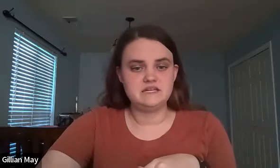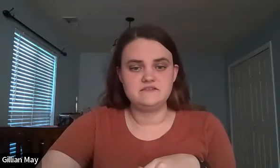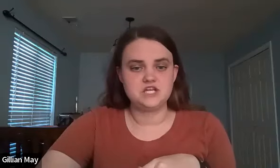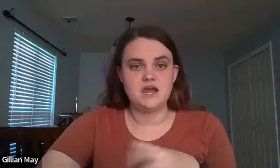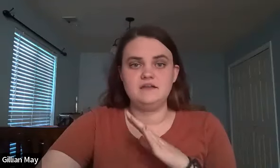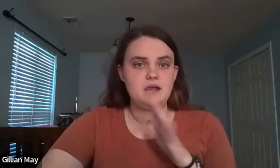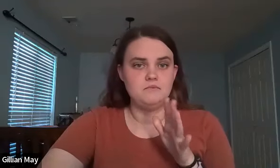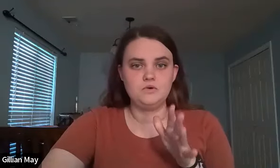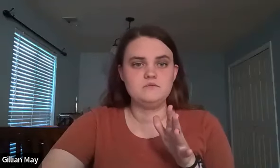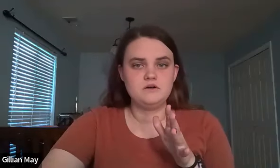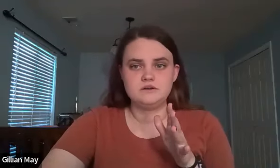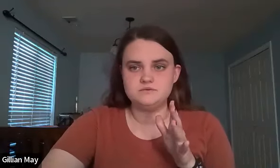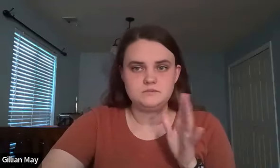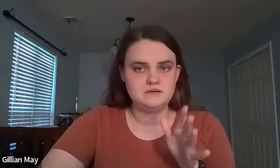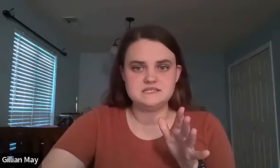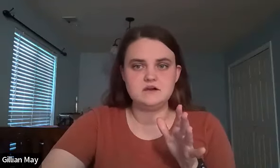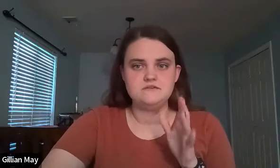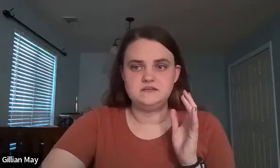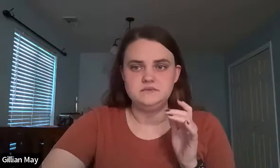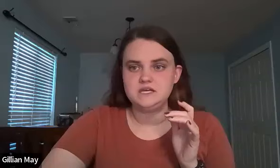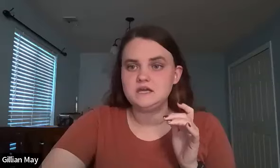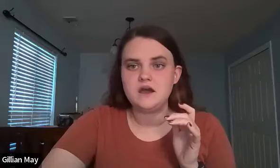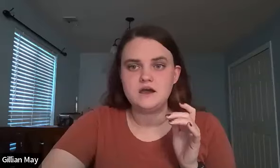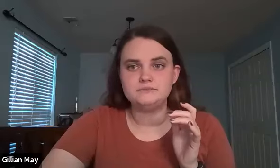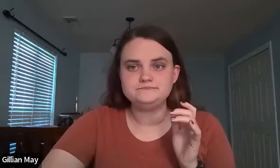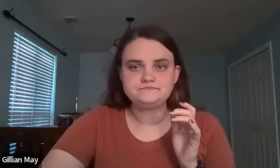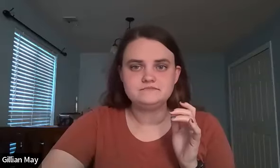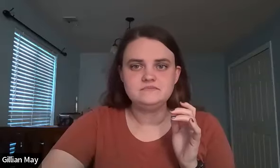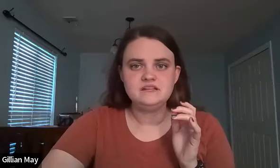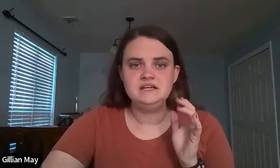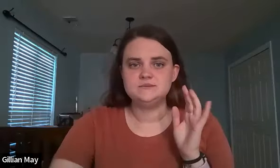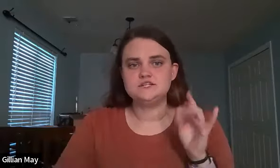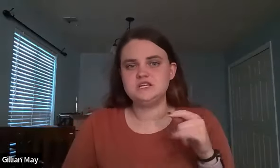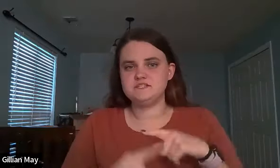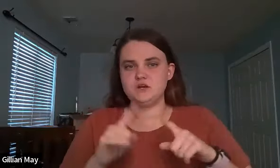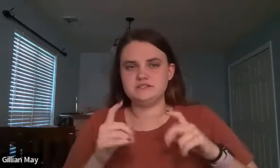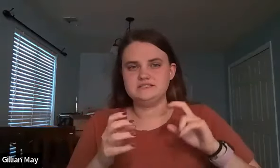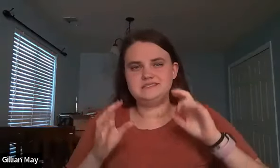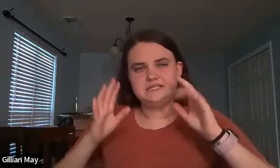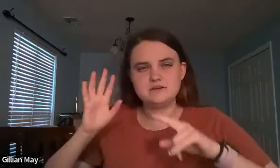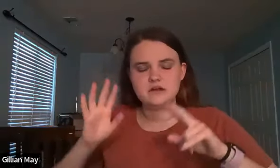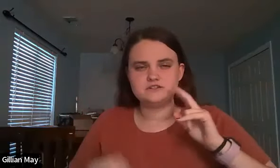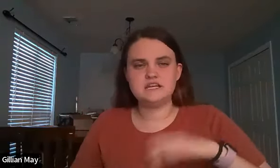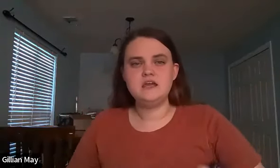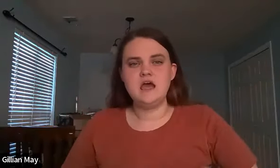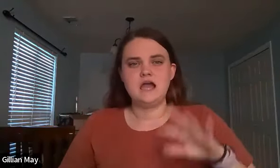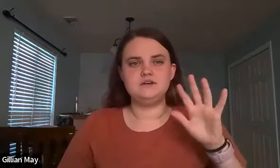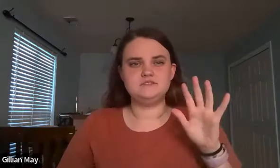it in the chat. Like I'm more than welcome to repeat myself if need be. Especially if it's hard to see or understand. I know sometimes